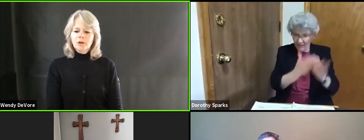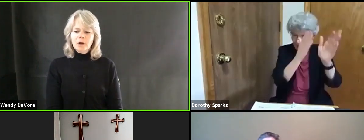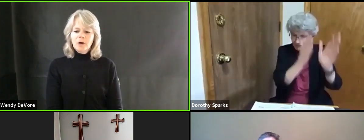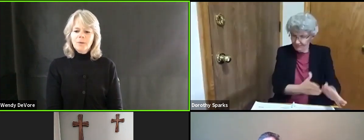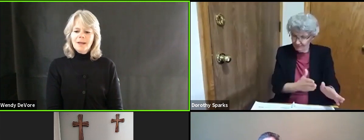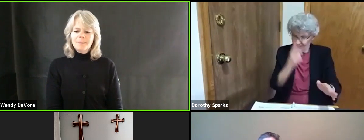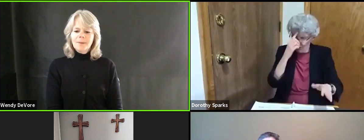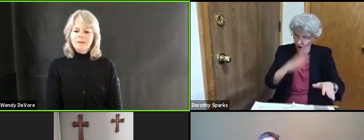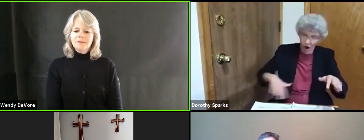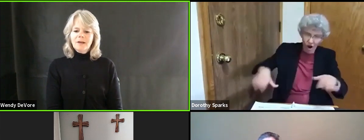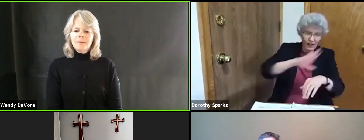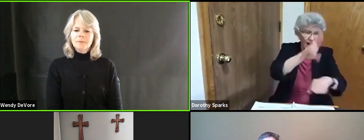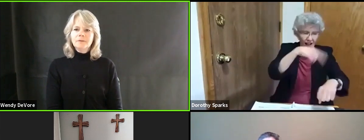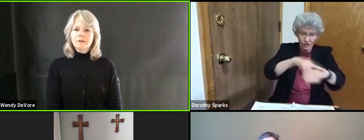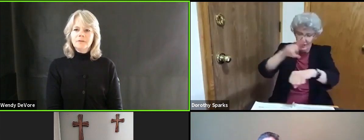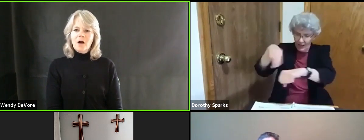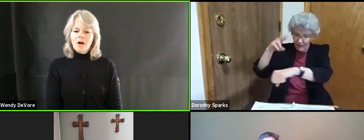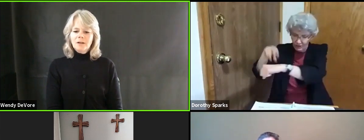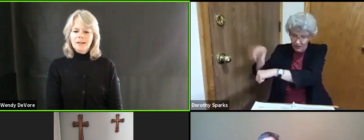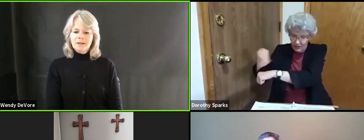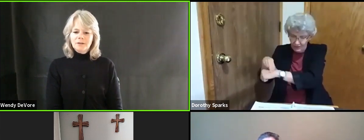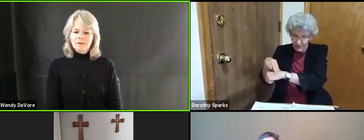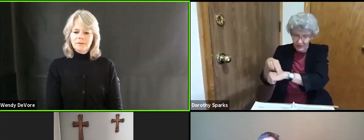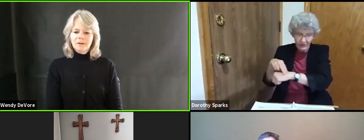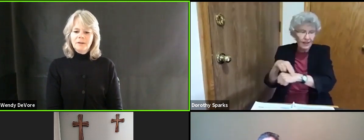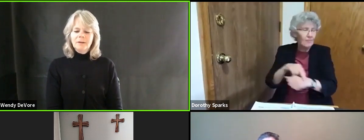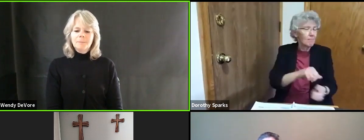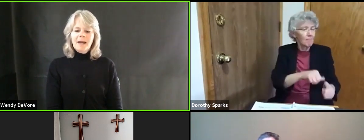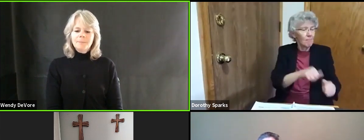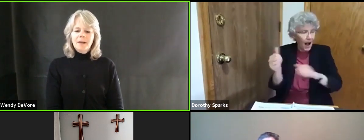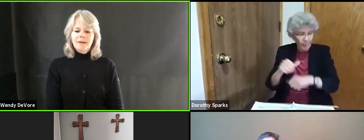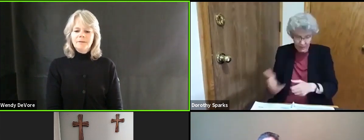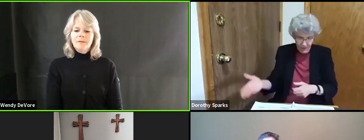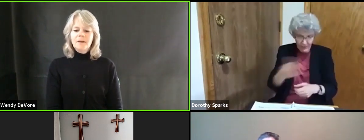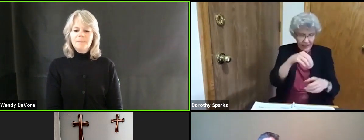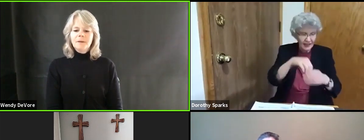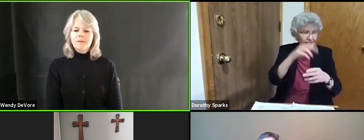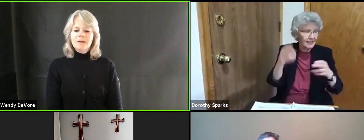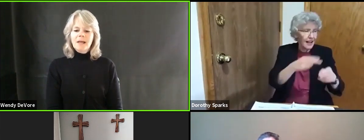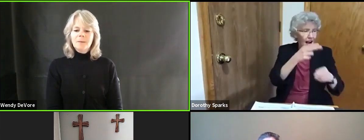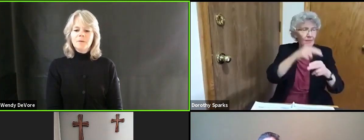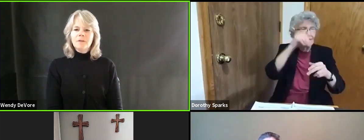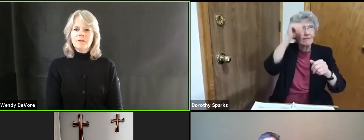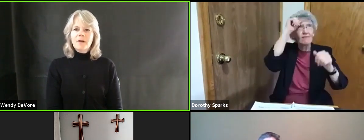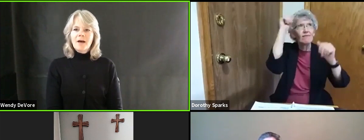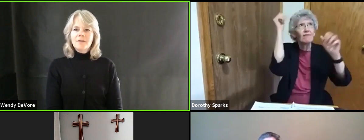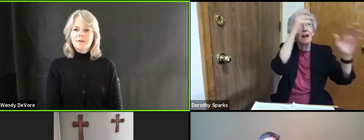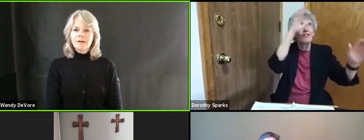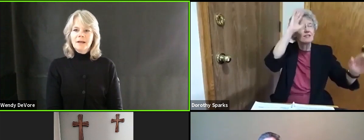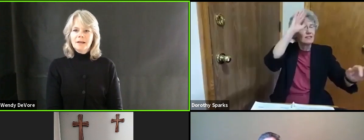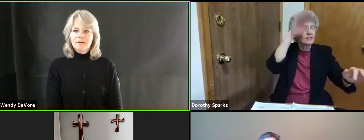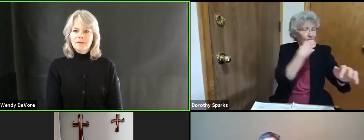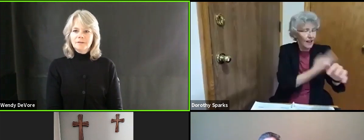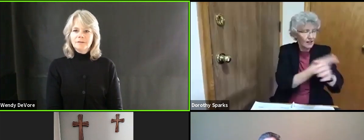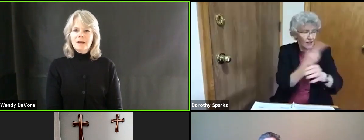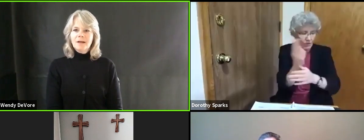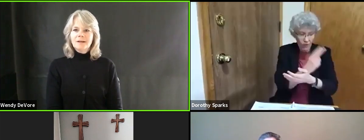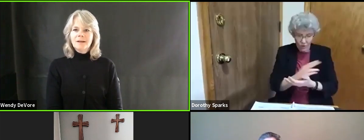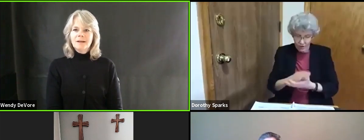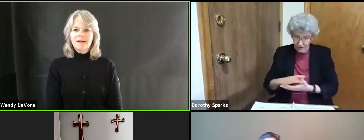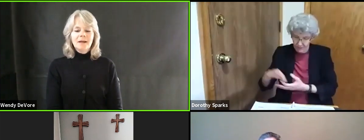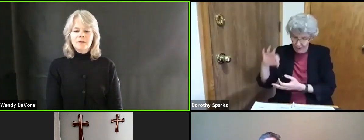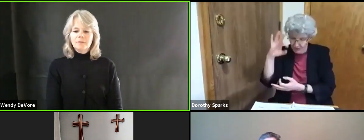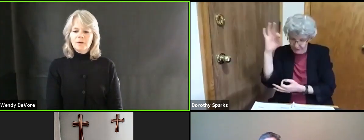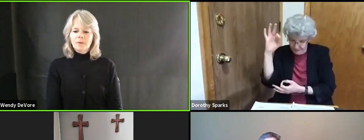Therefore, go and make disciples of all nations, baptizing them in the name of the Father and of the